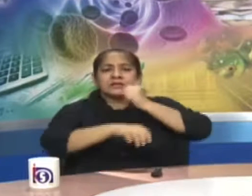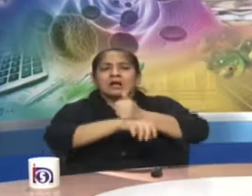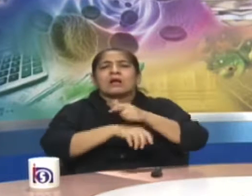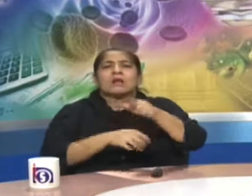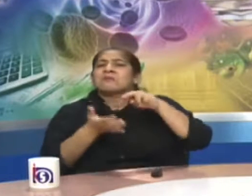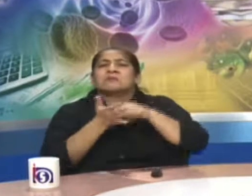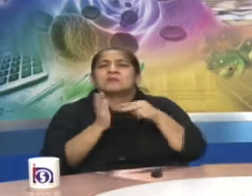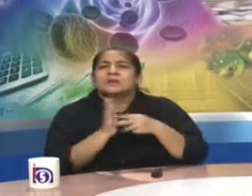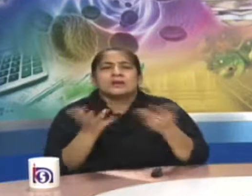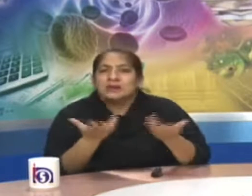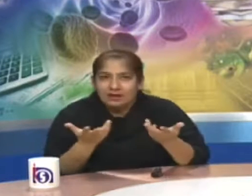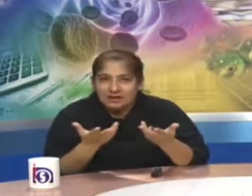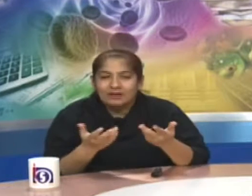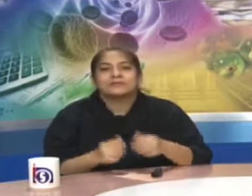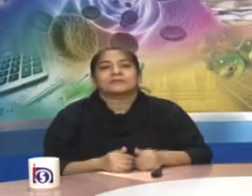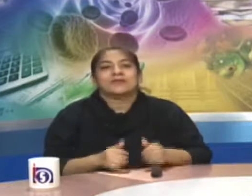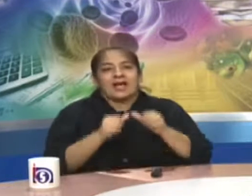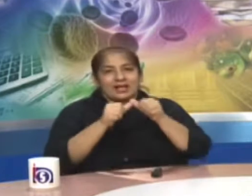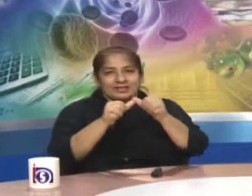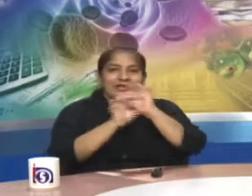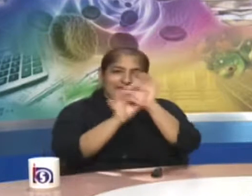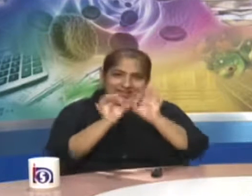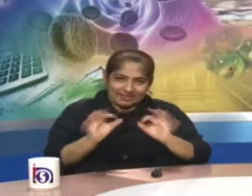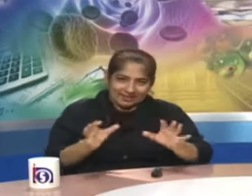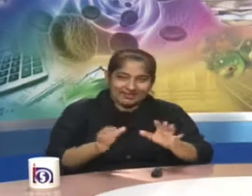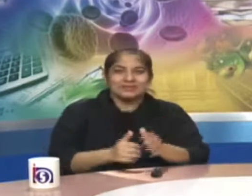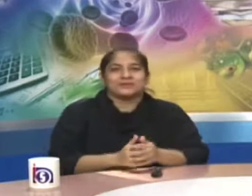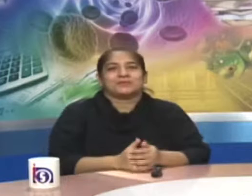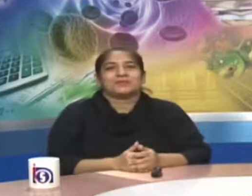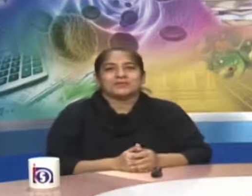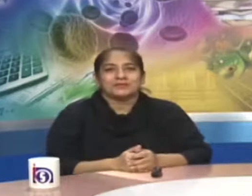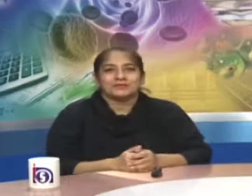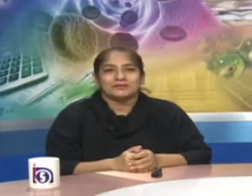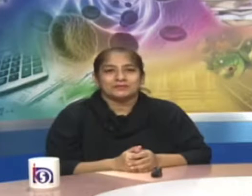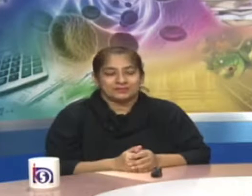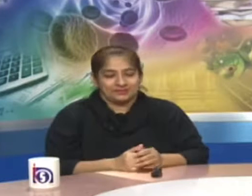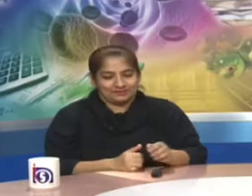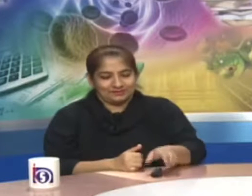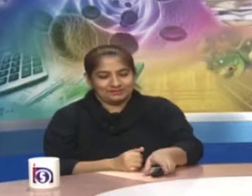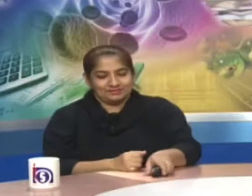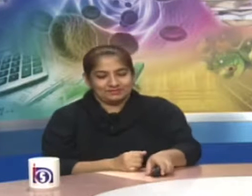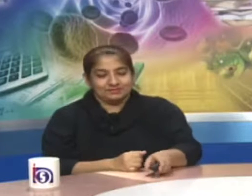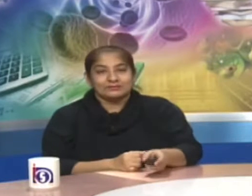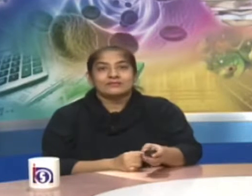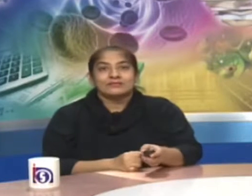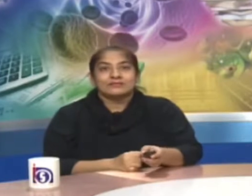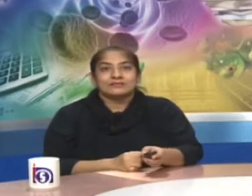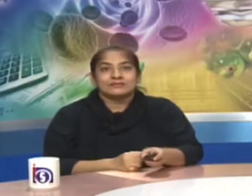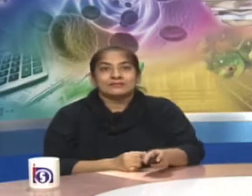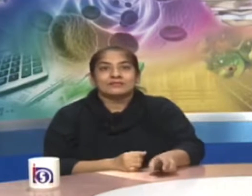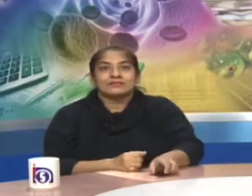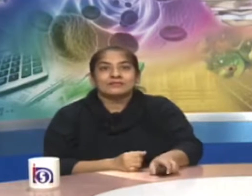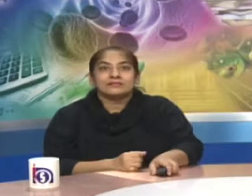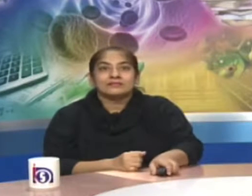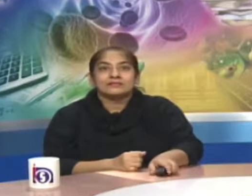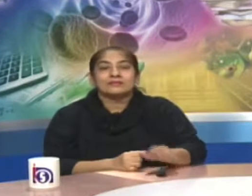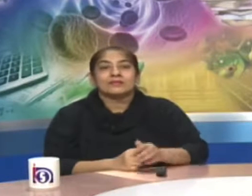You have to explain the meaning of capital market. Answer we already have discussed in this video.